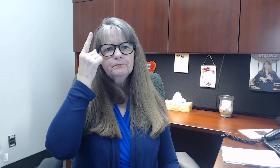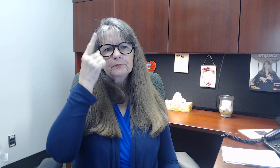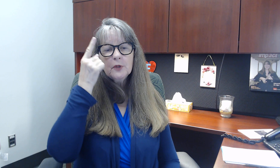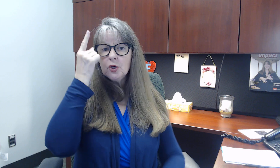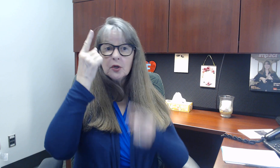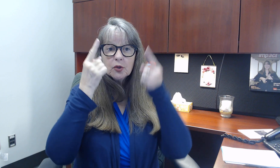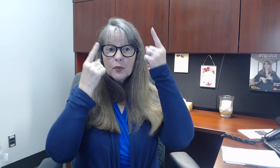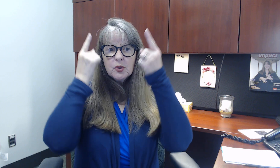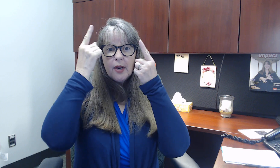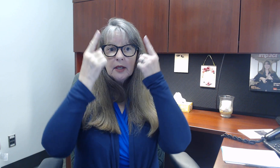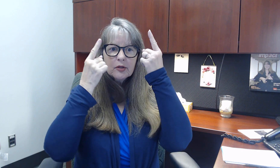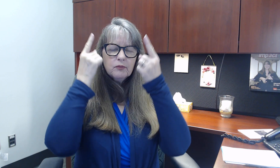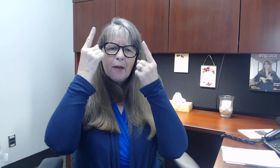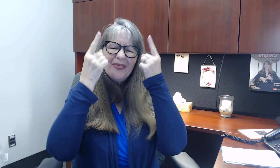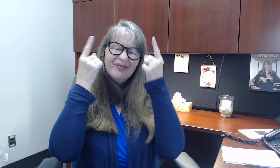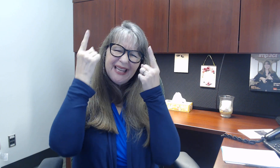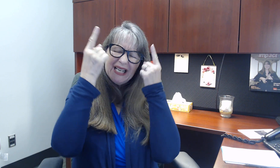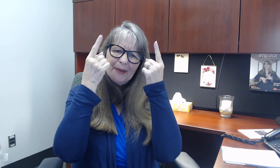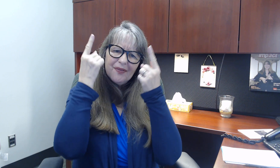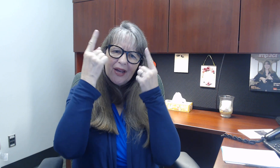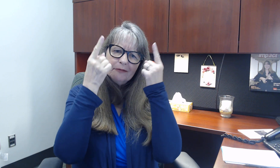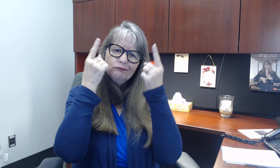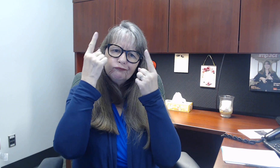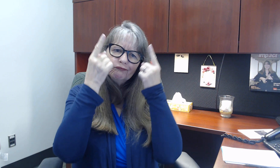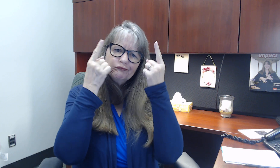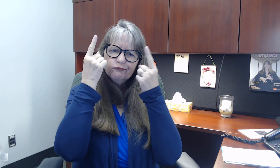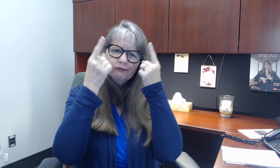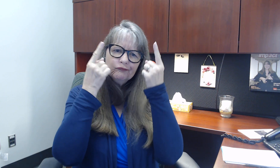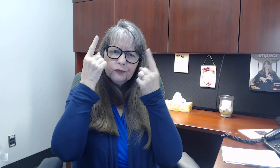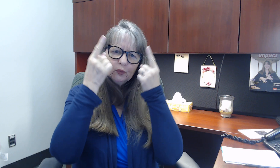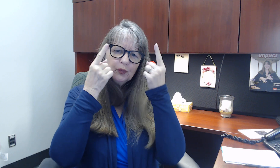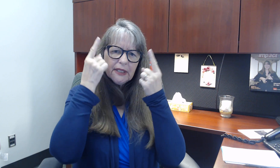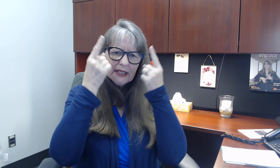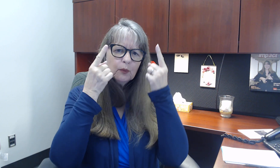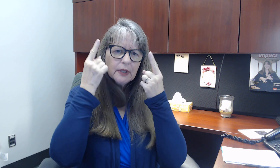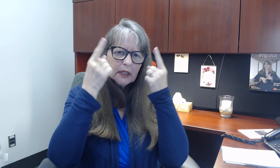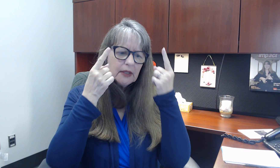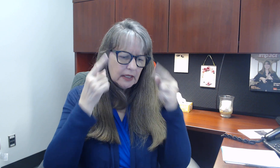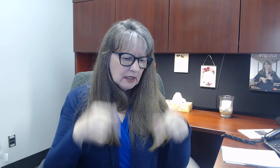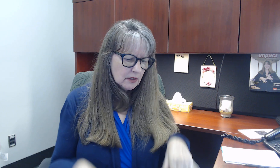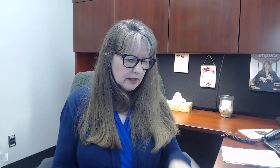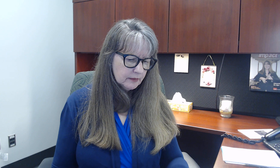You can also do it with two hands. I've been thinking about that. Really, really thinking on it.